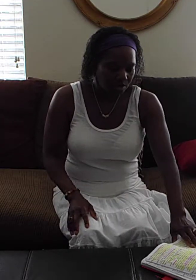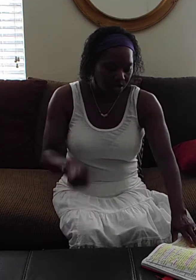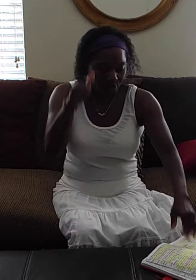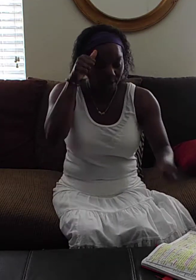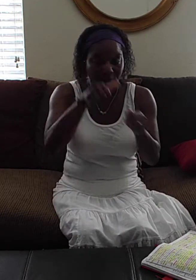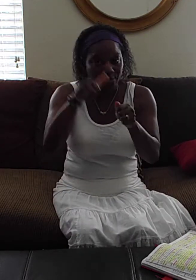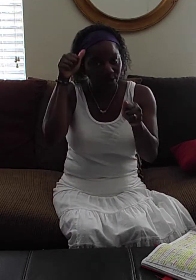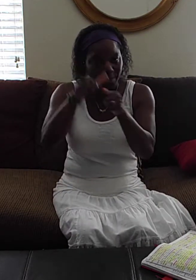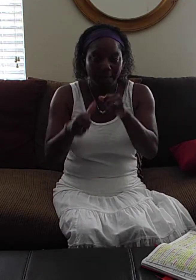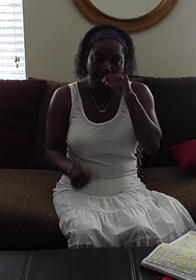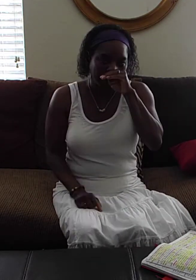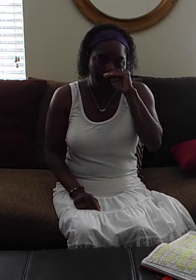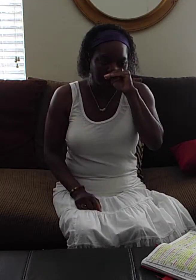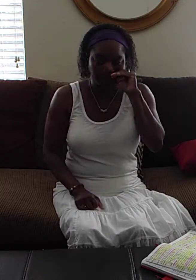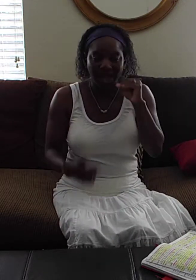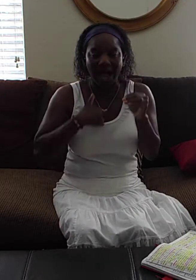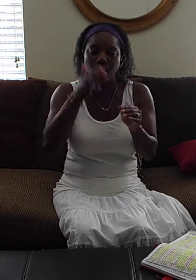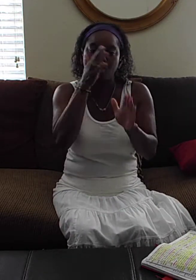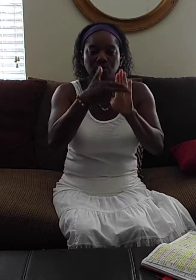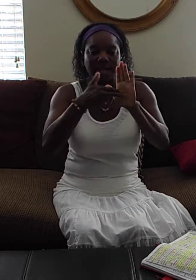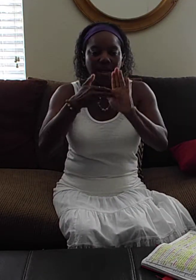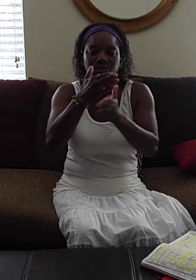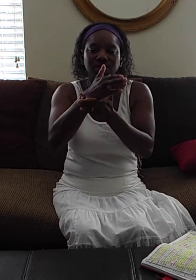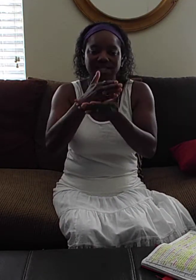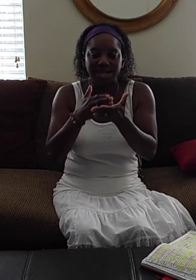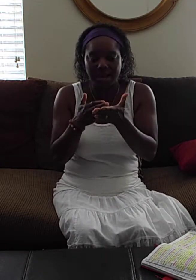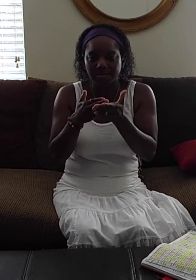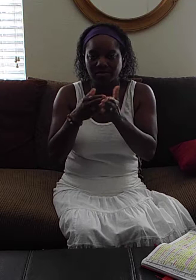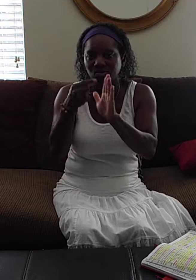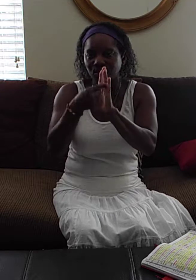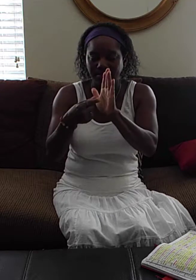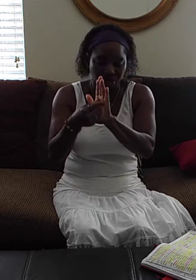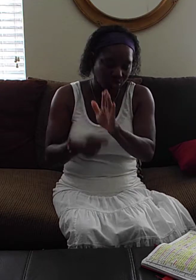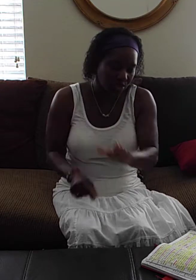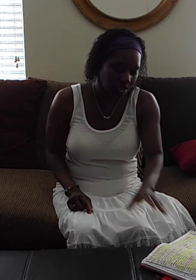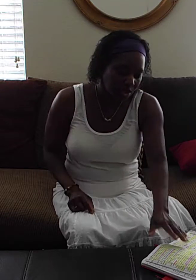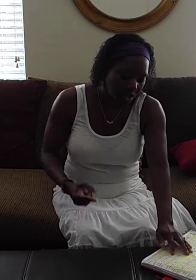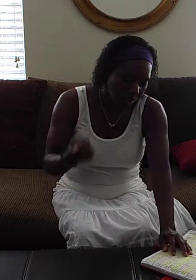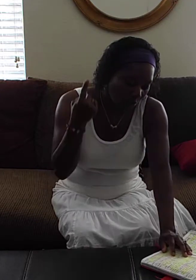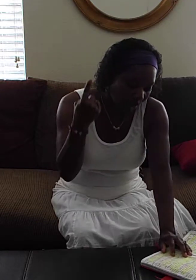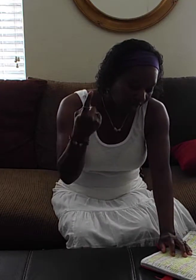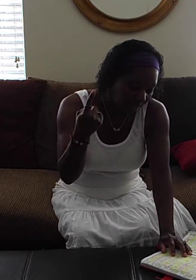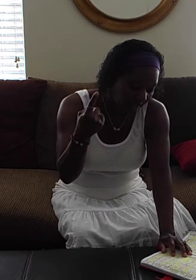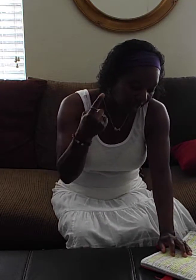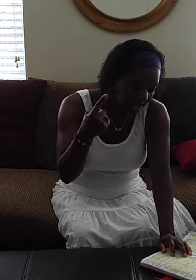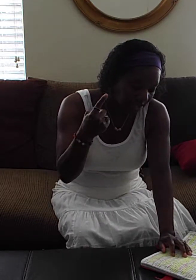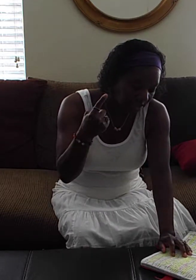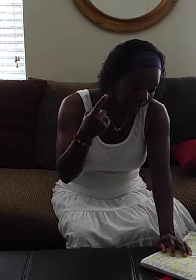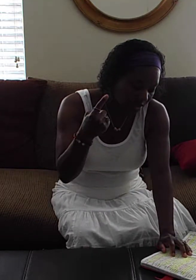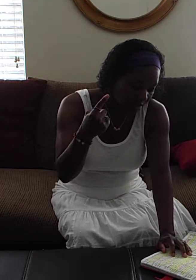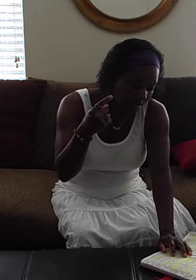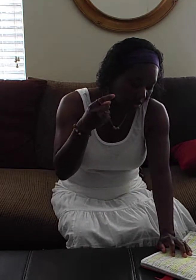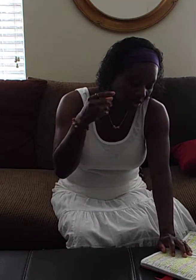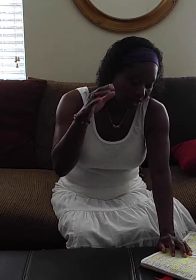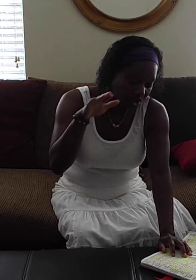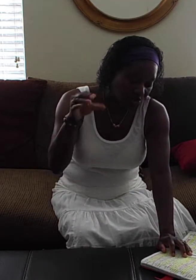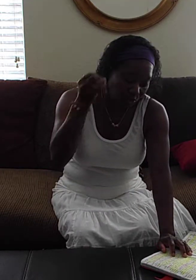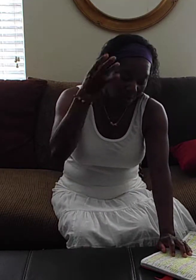just remember, I will label some scriptures. One of them is, children, obey